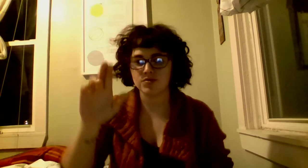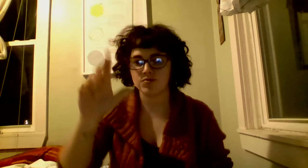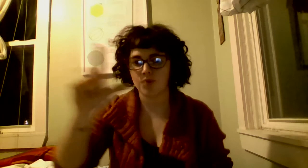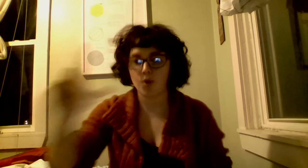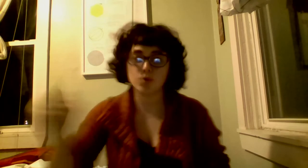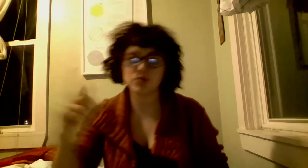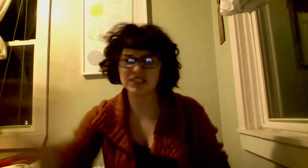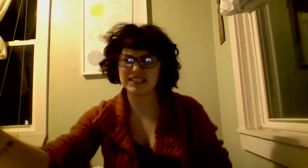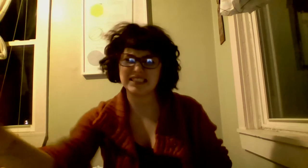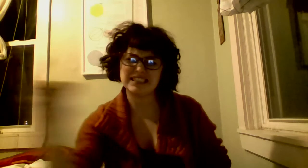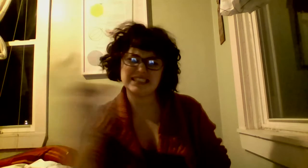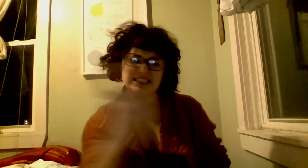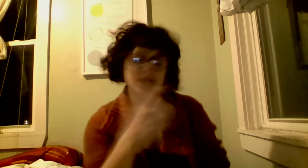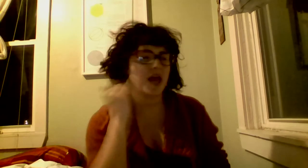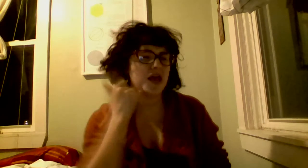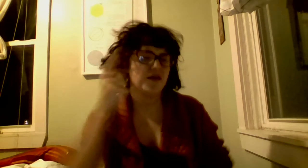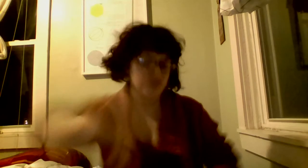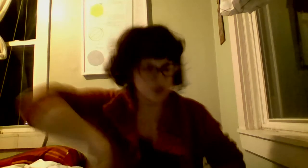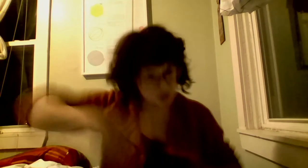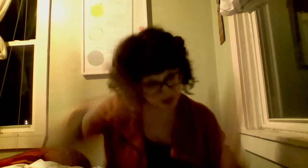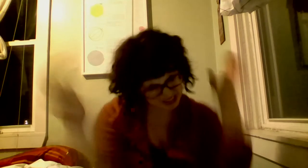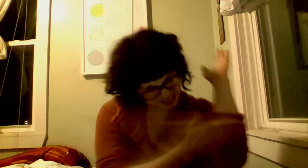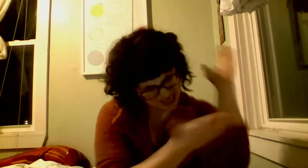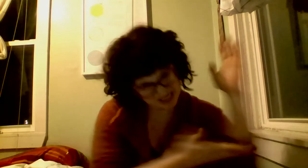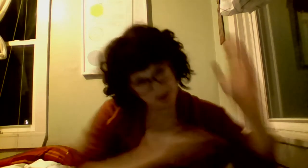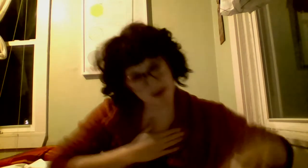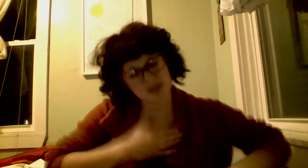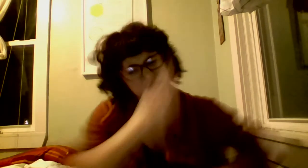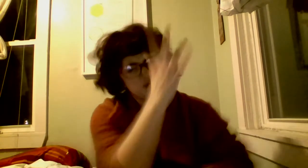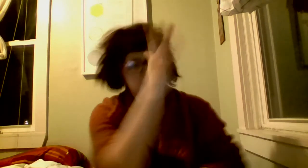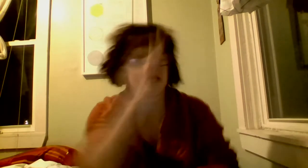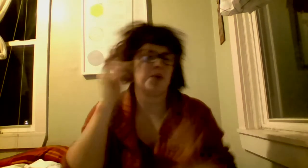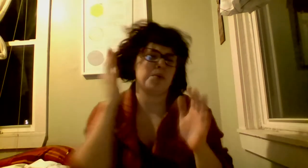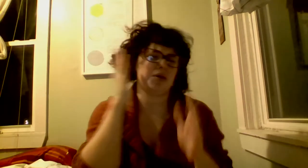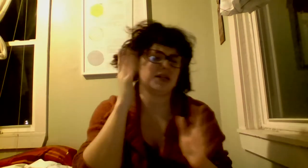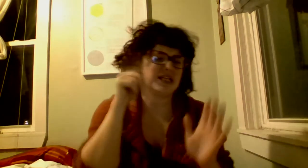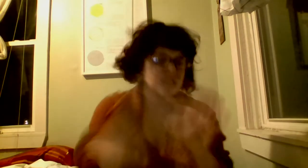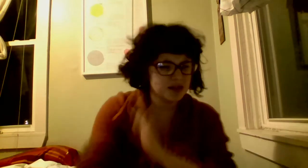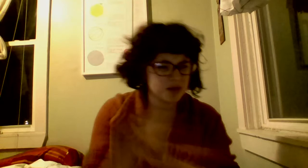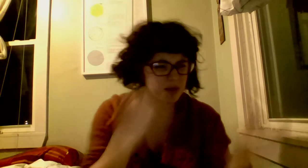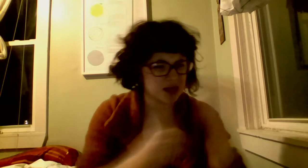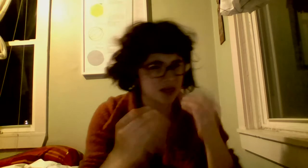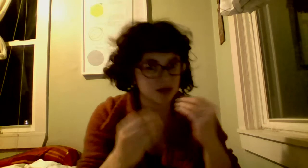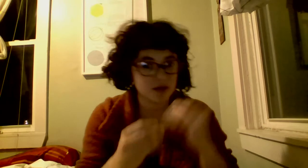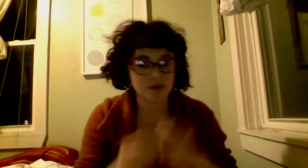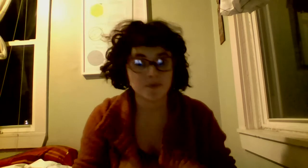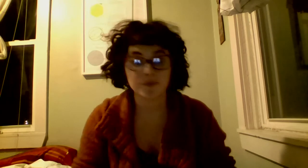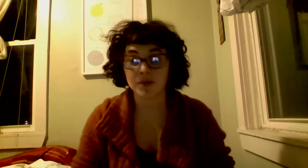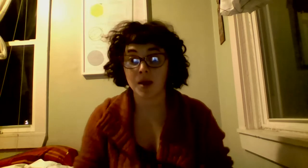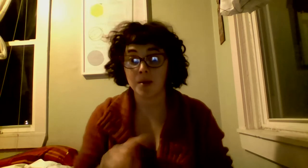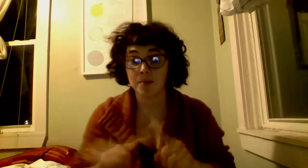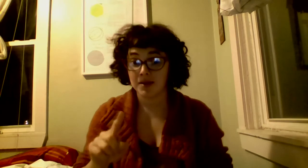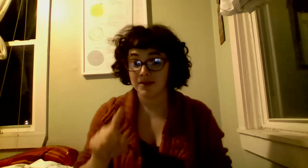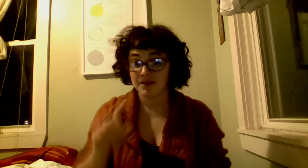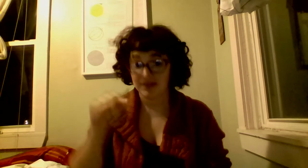troll. "If you're cutting down my trees, I'm going to kill you and eat you." But this boy now, he wasn't as slow-witted as the others. He went over